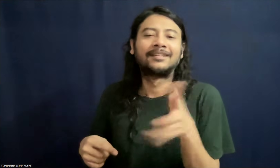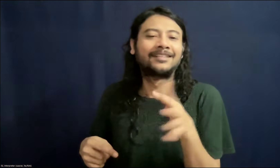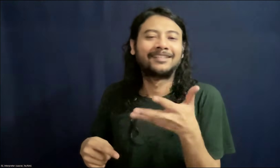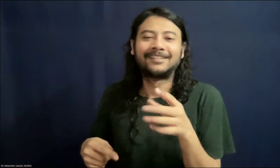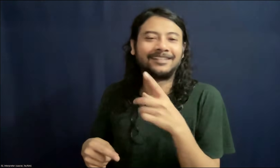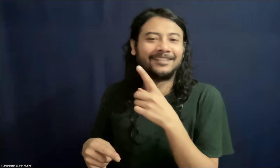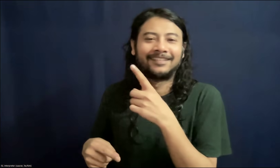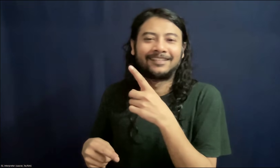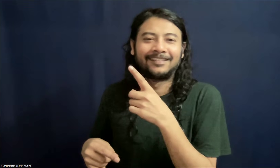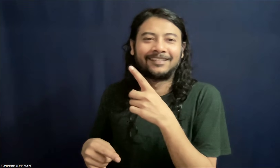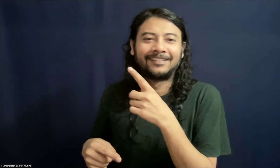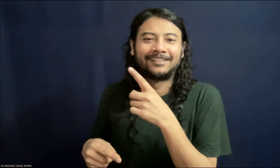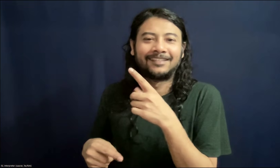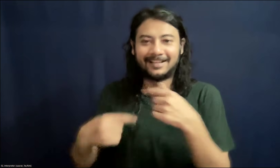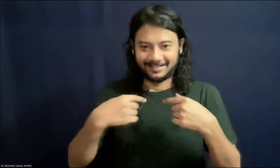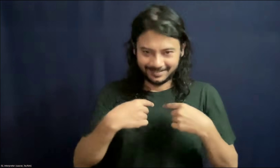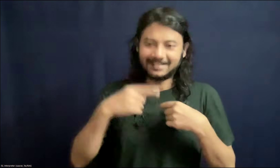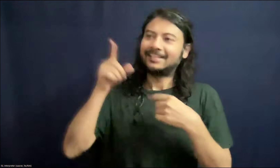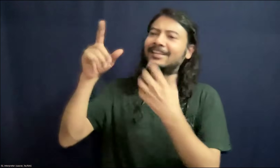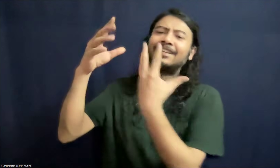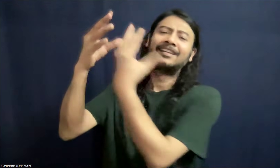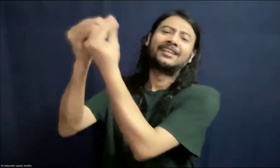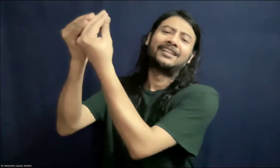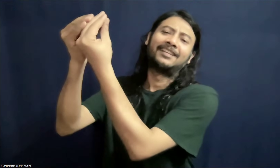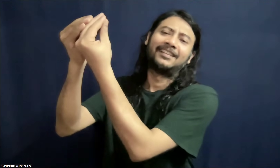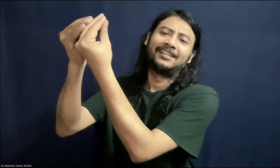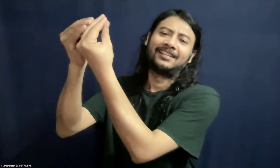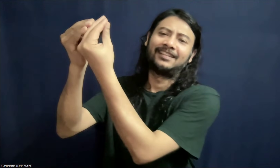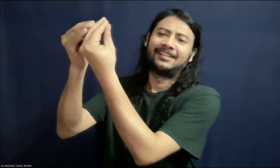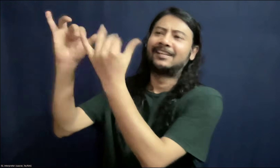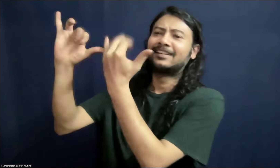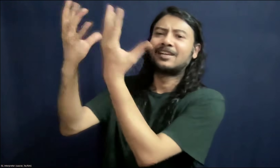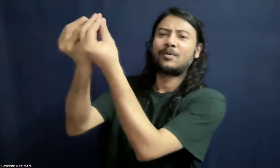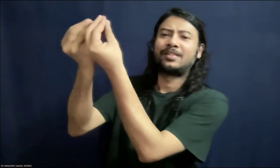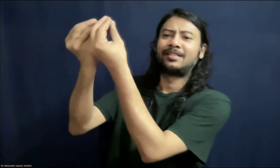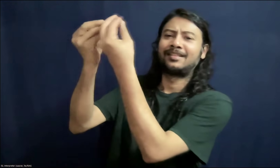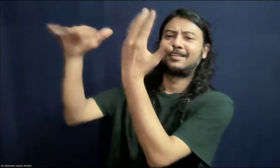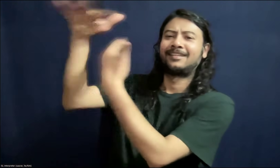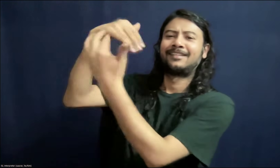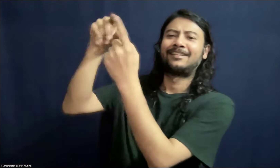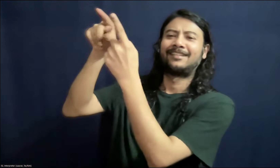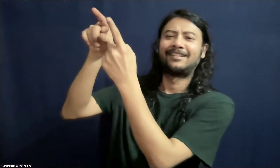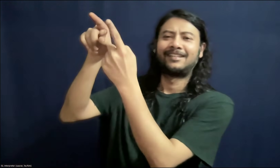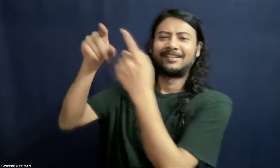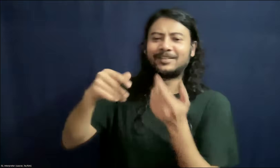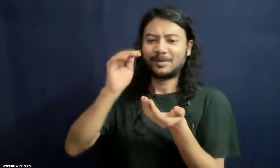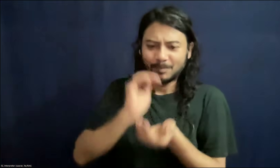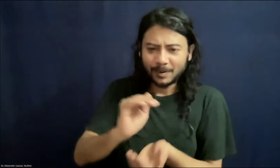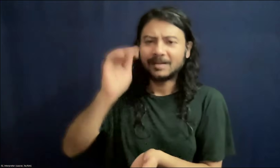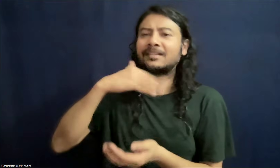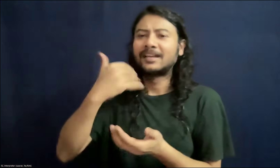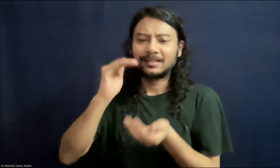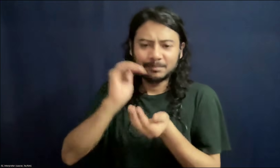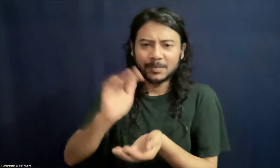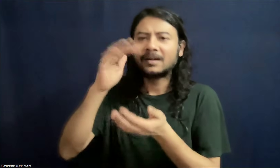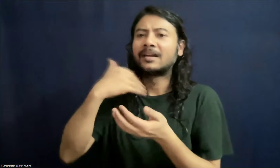to suffer in this material world. They're living with Krishna. They are in the abode of God. So this is what Krishna is telling in